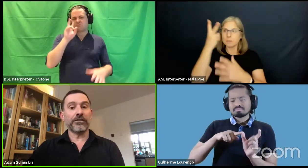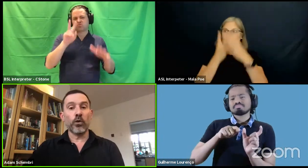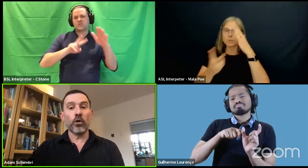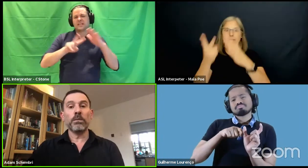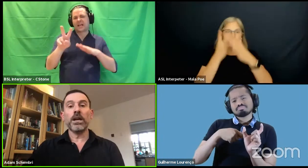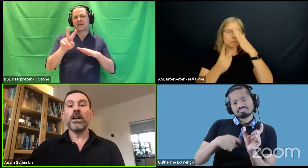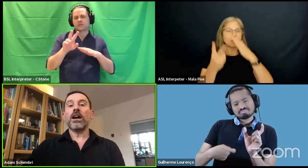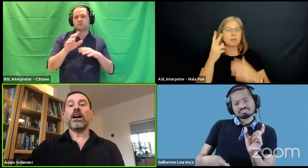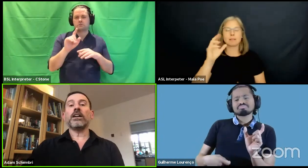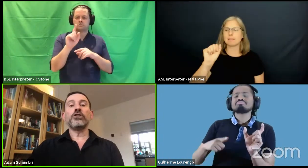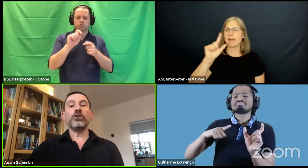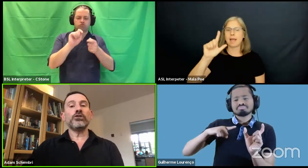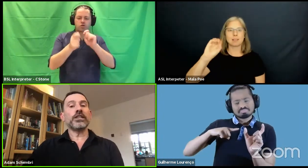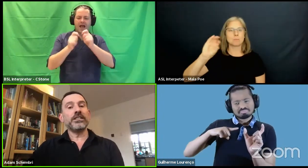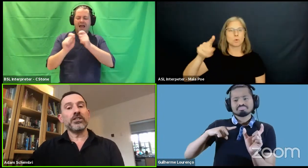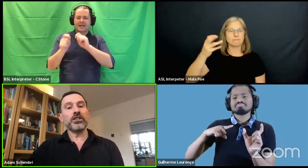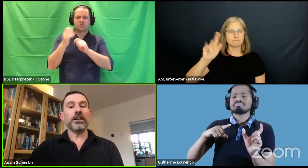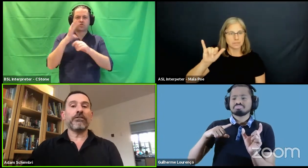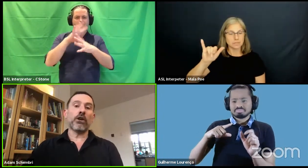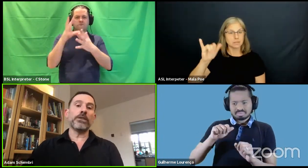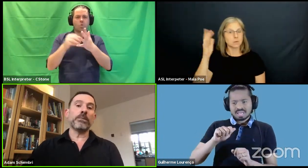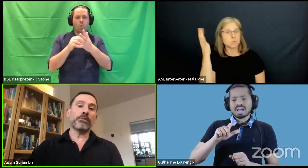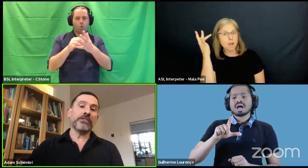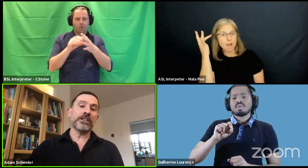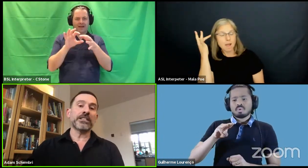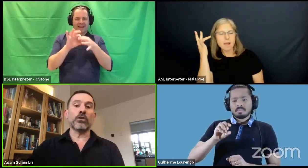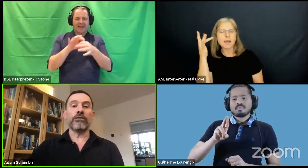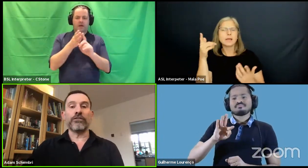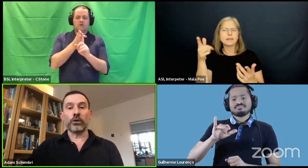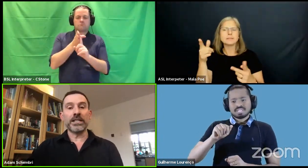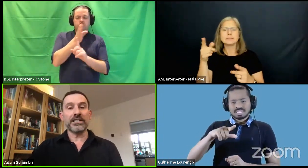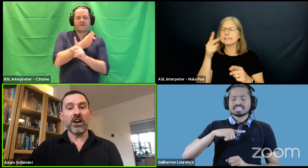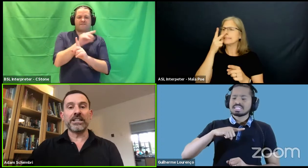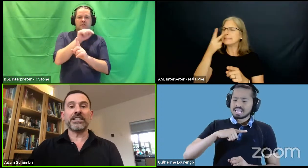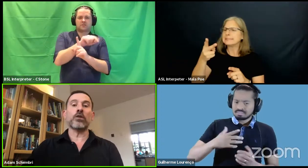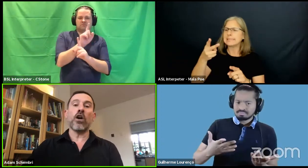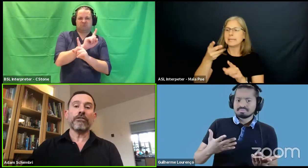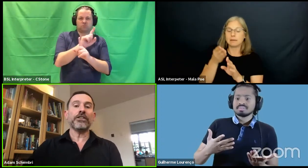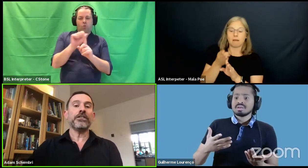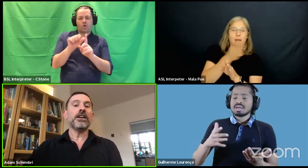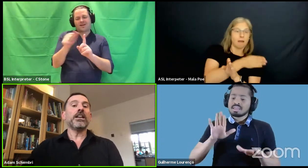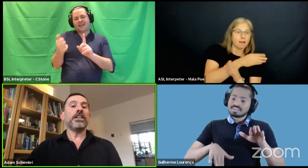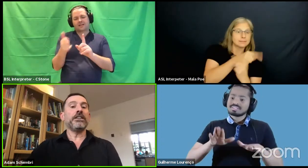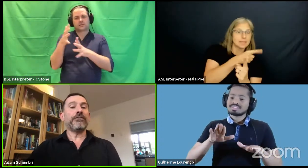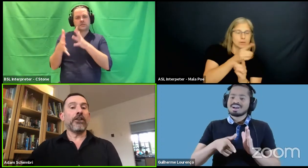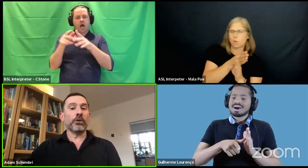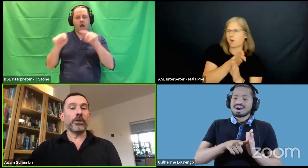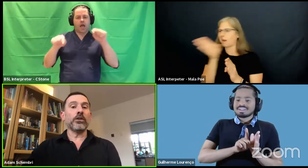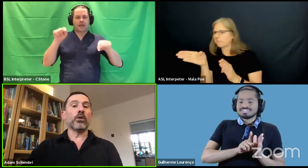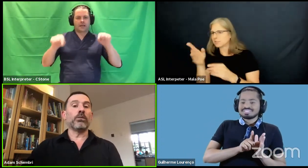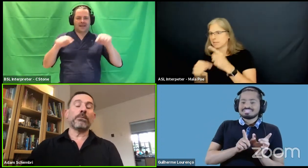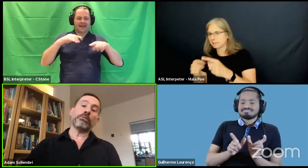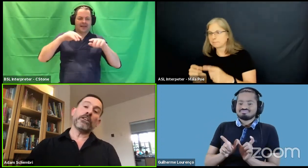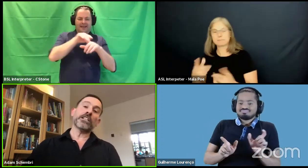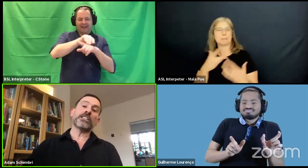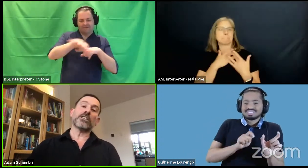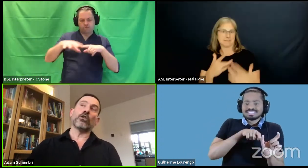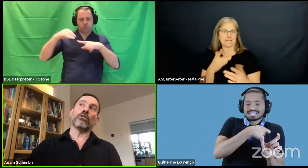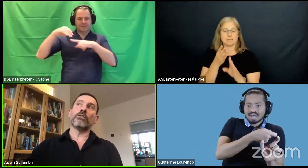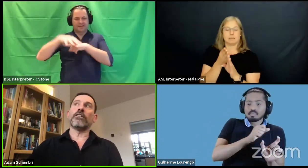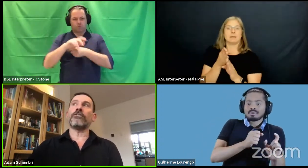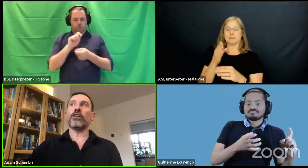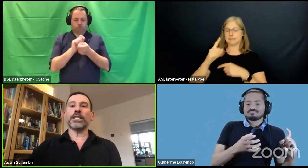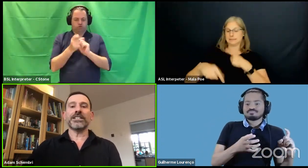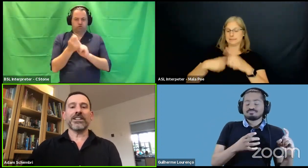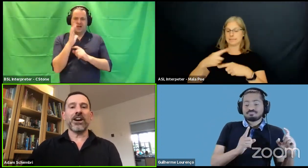this form due to conditioning from the previous or following sign. So often the following or the previous